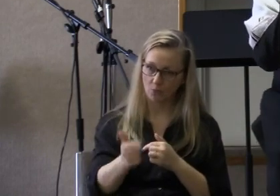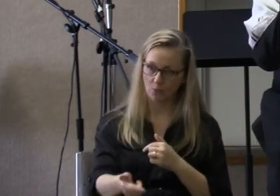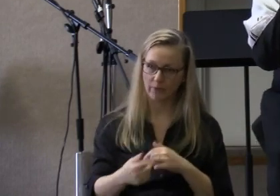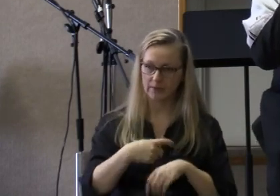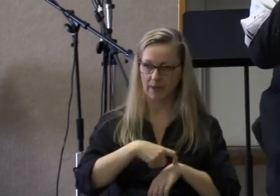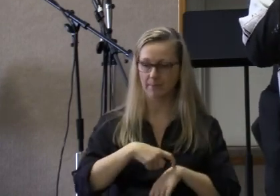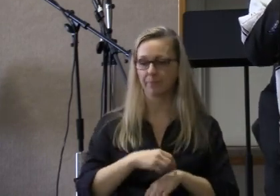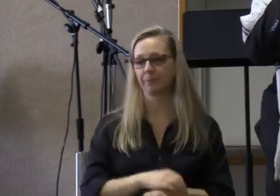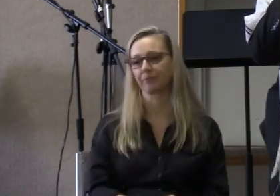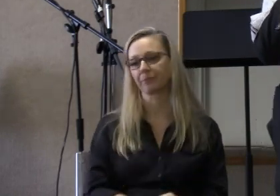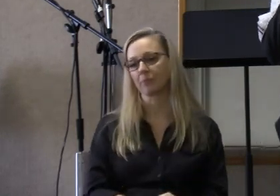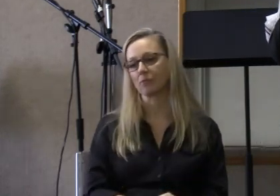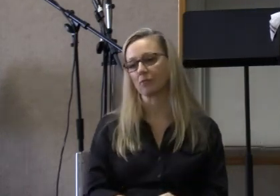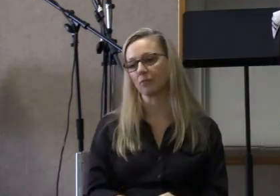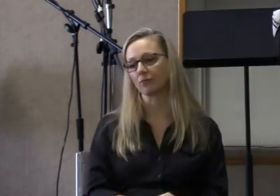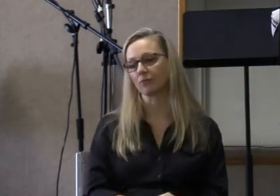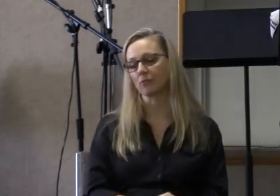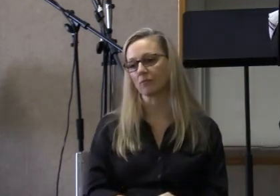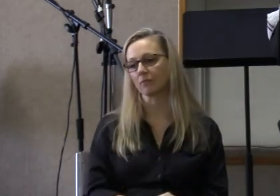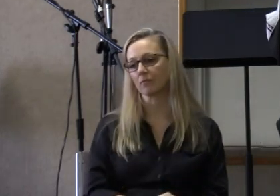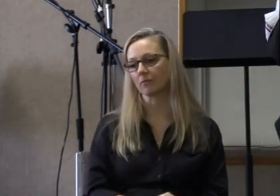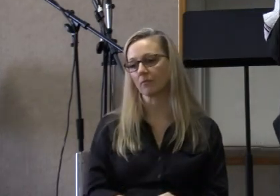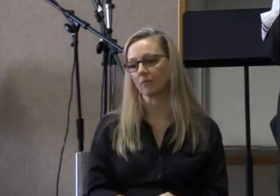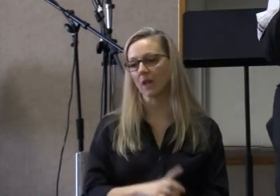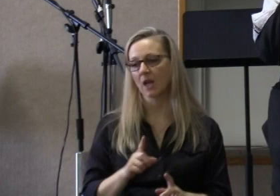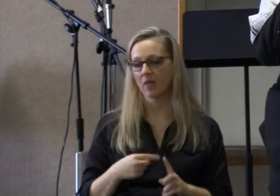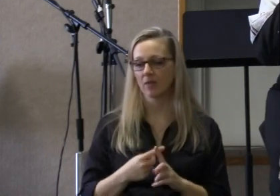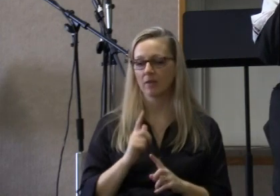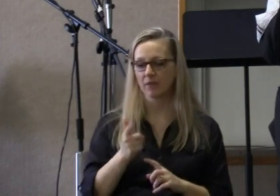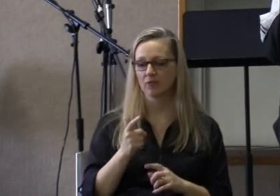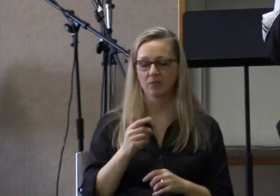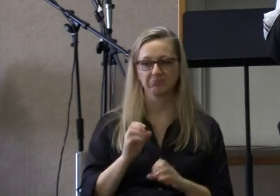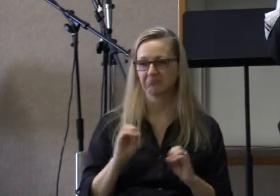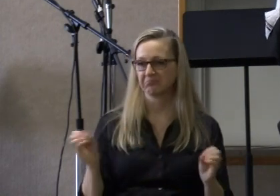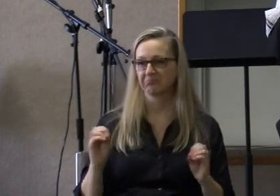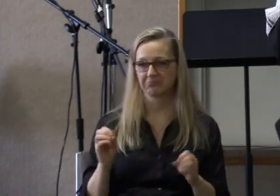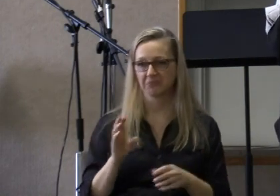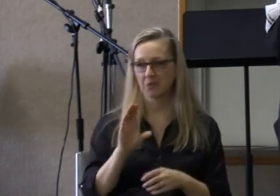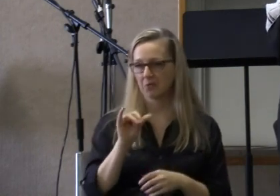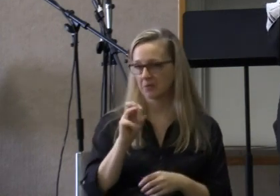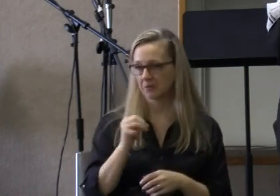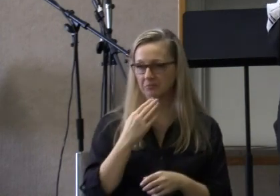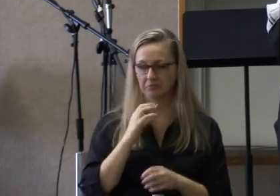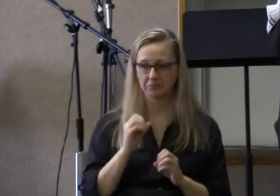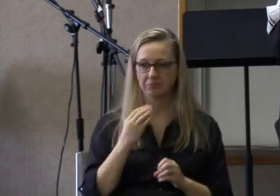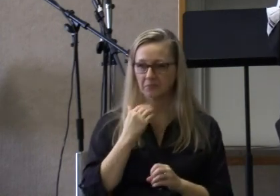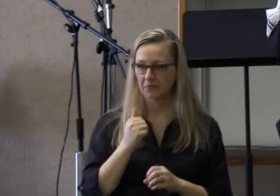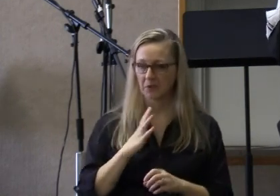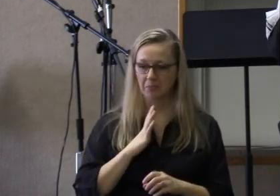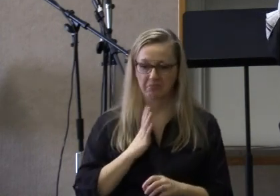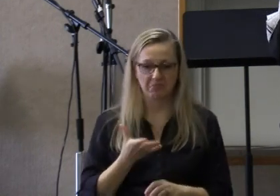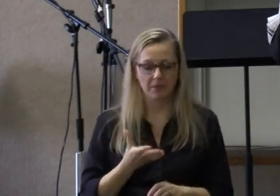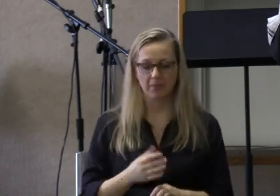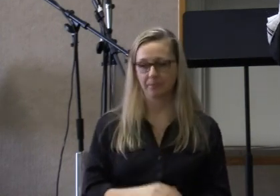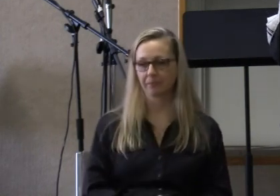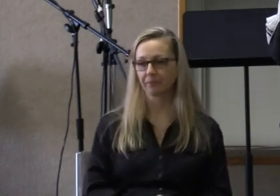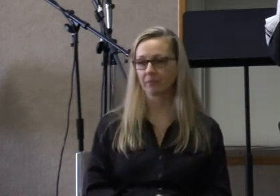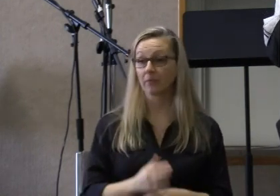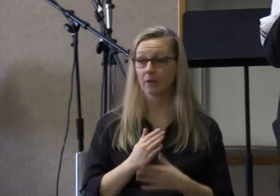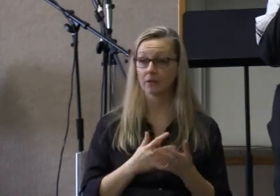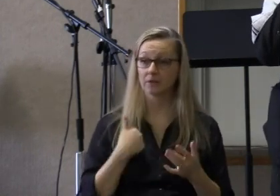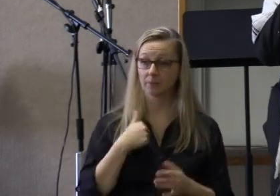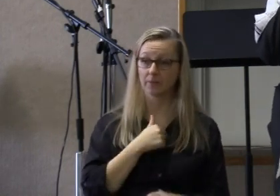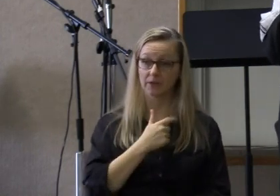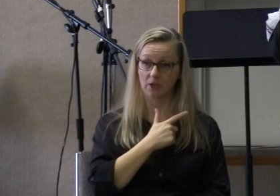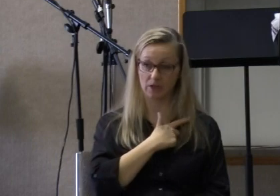way they used to like it and to prefer it without the cream or sugar. Now, some of us do it out of laziness.